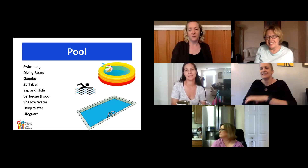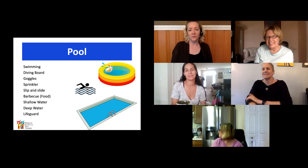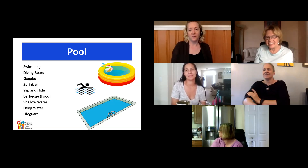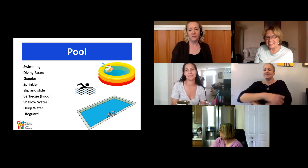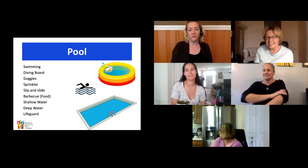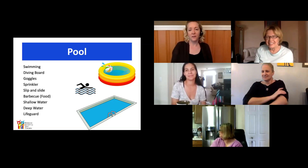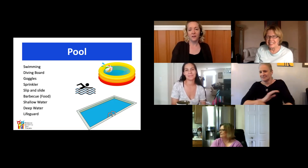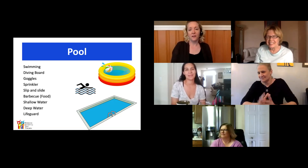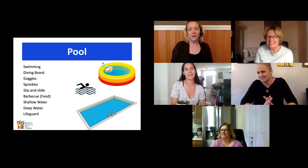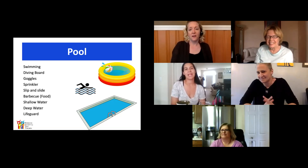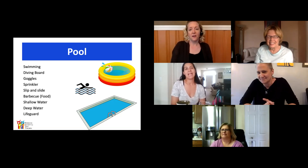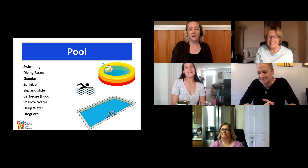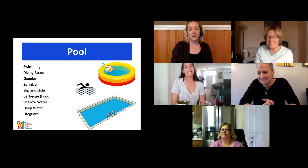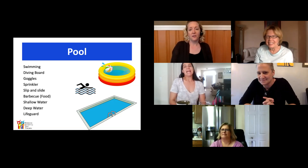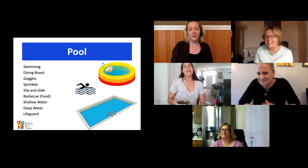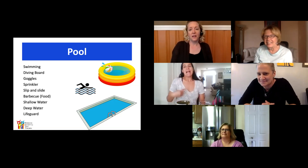Okay, Jeanette.